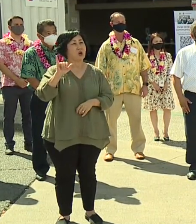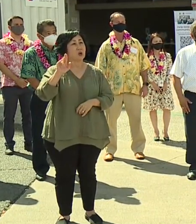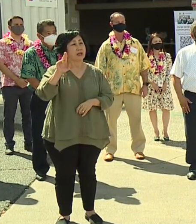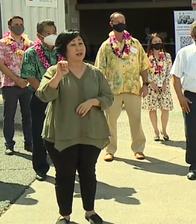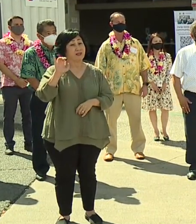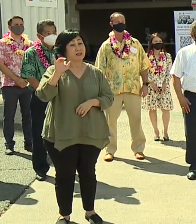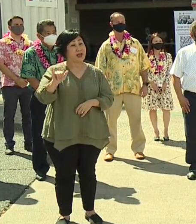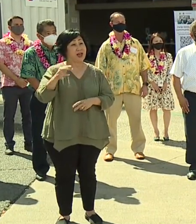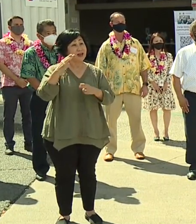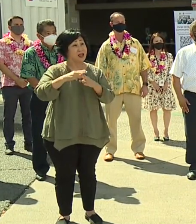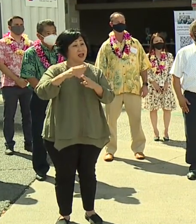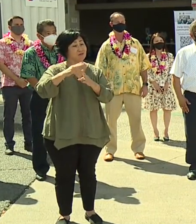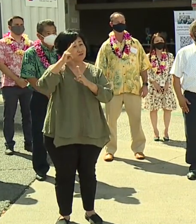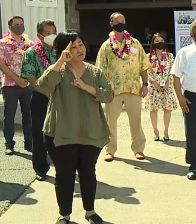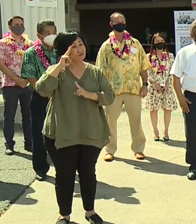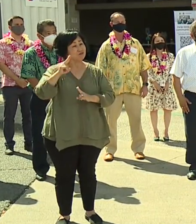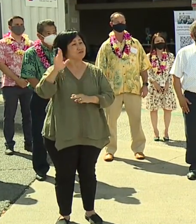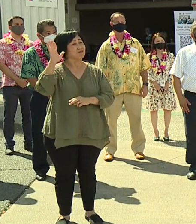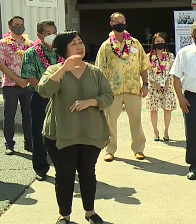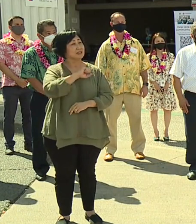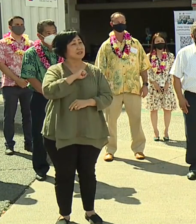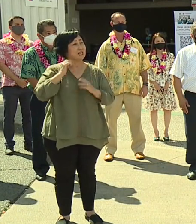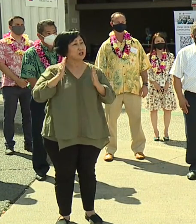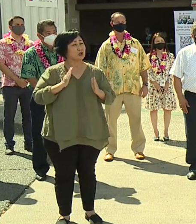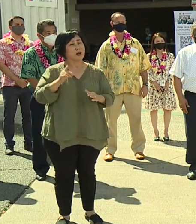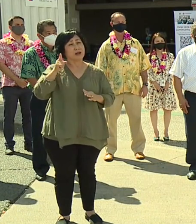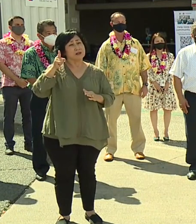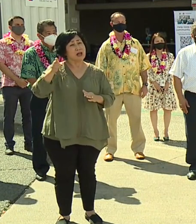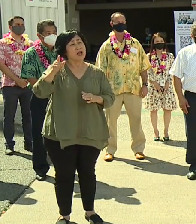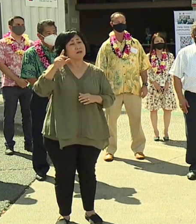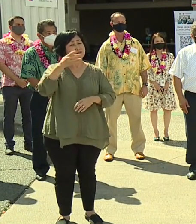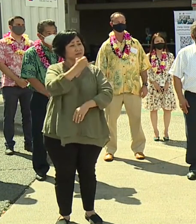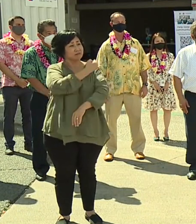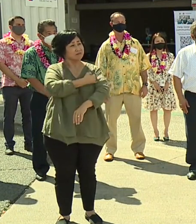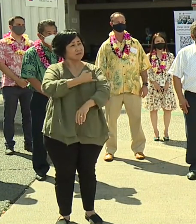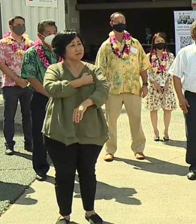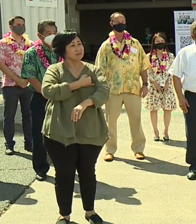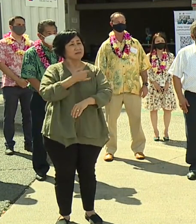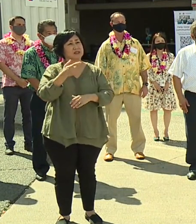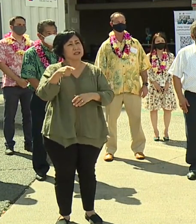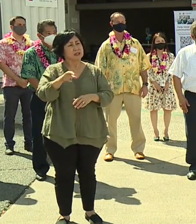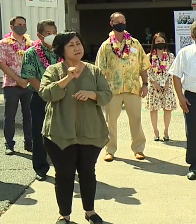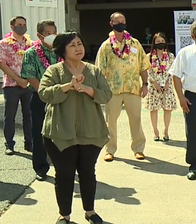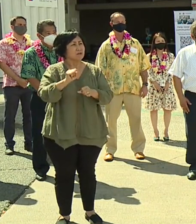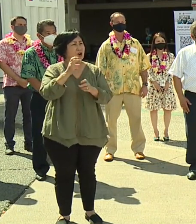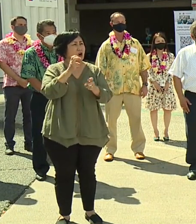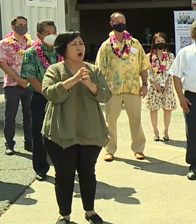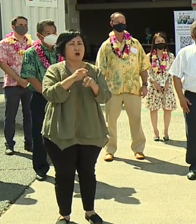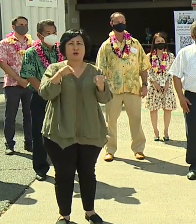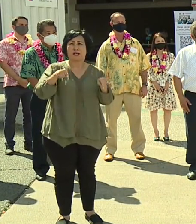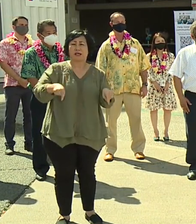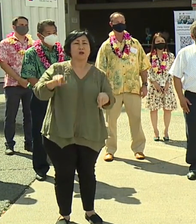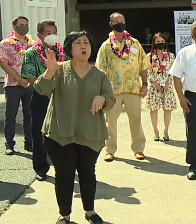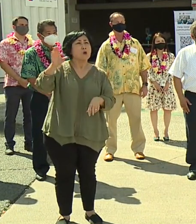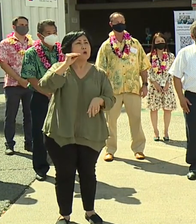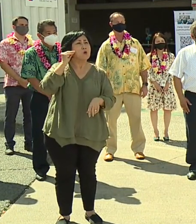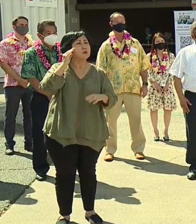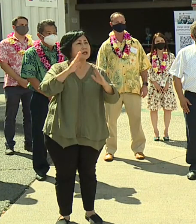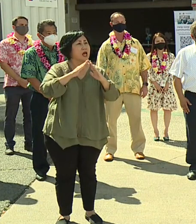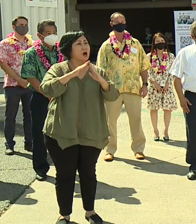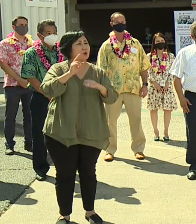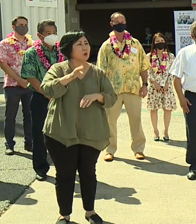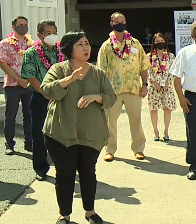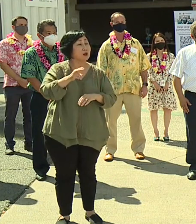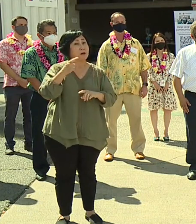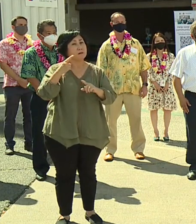an incredible man, who has done so, did so much for his hometown of Honolulu, but also the state of